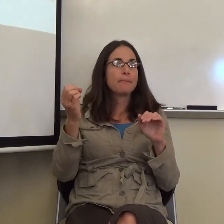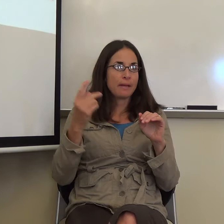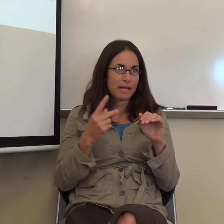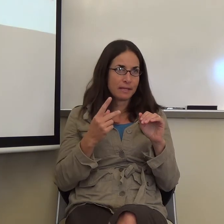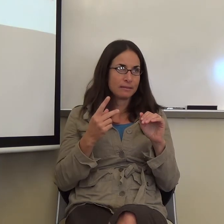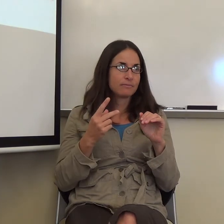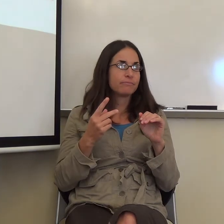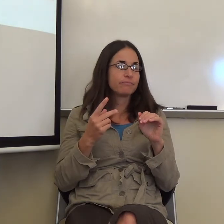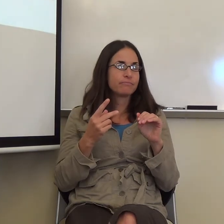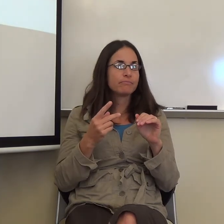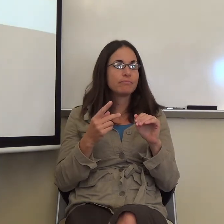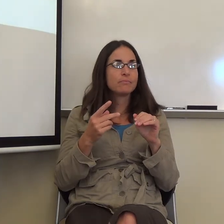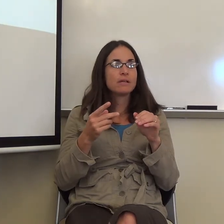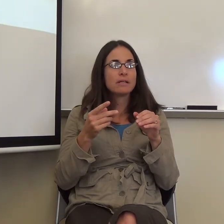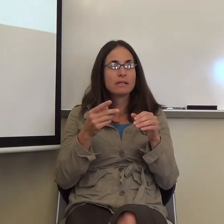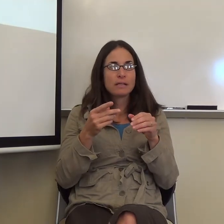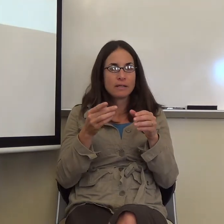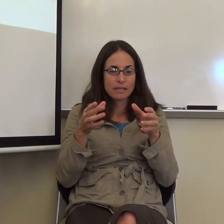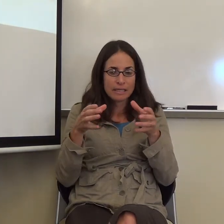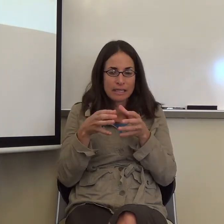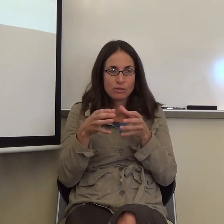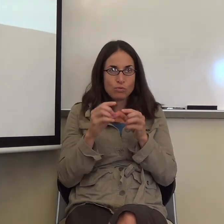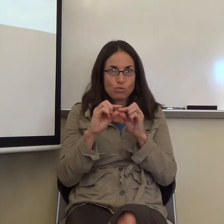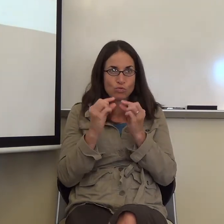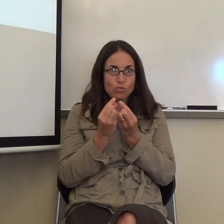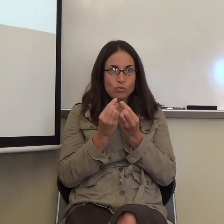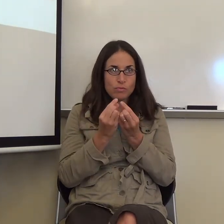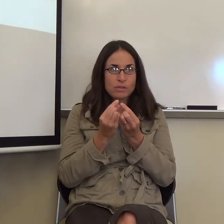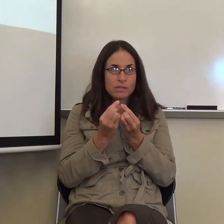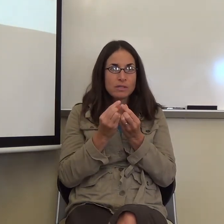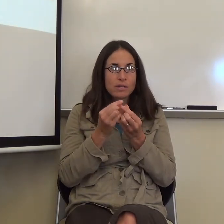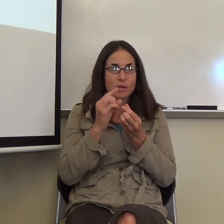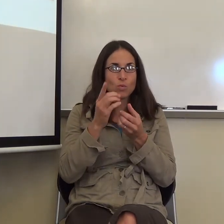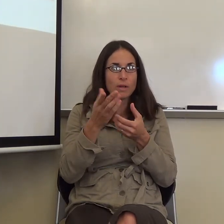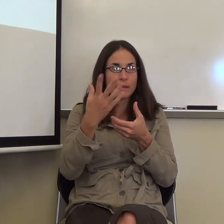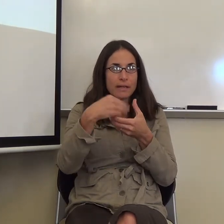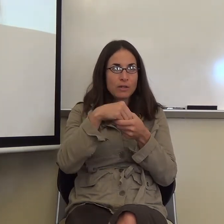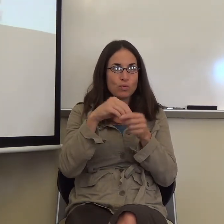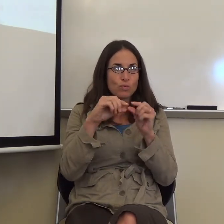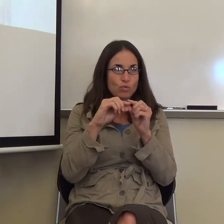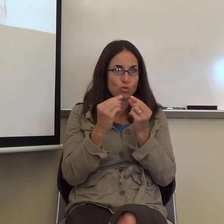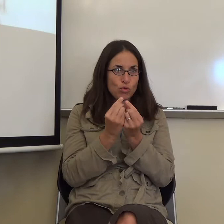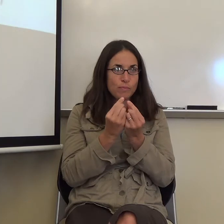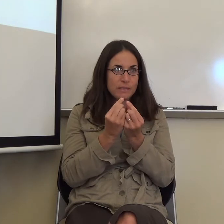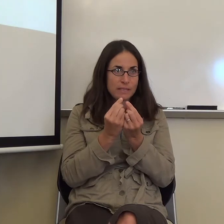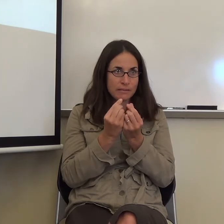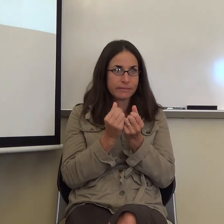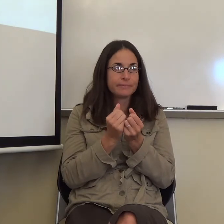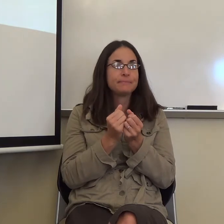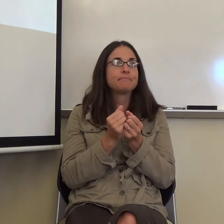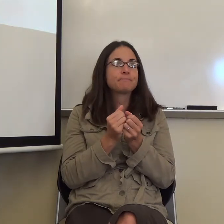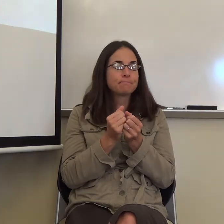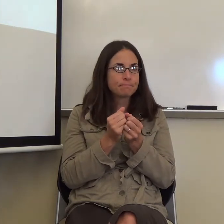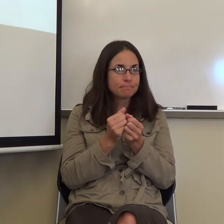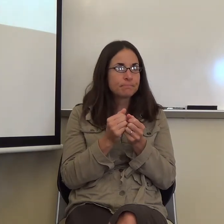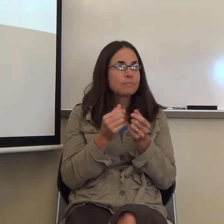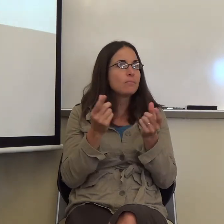and get into groups. I'm going to put you in groups, and I'm going to have the groups